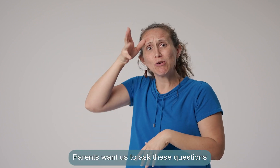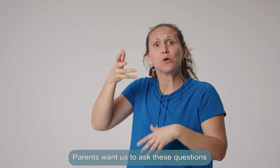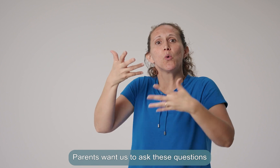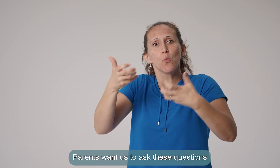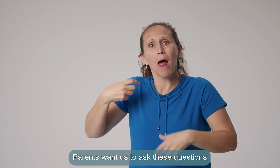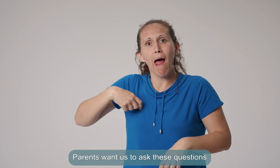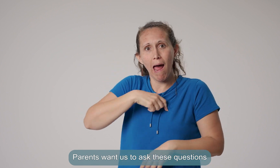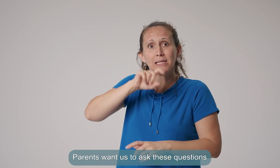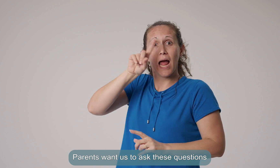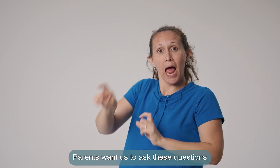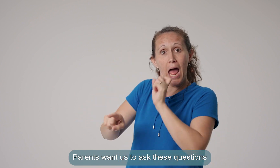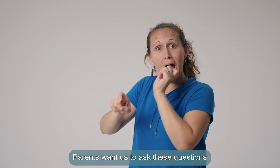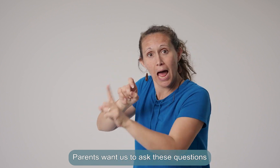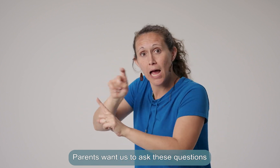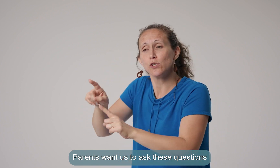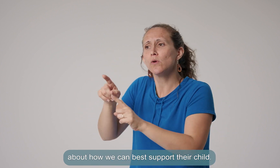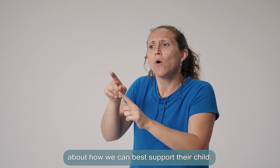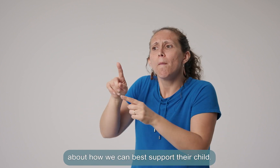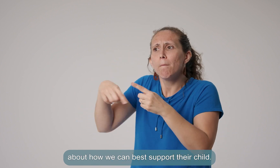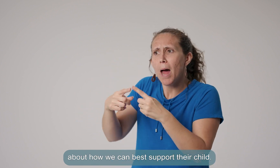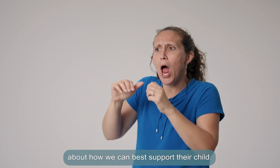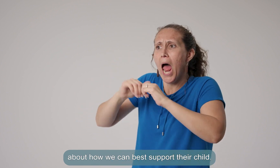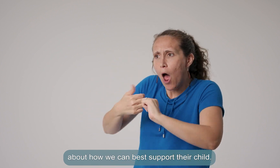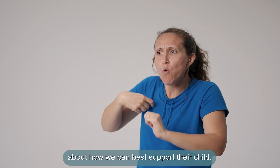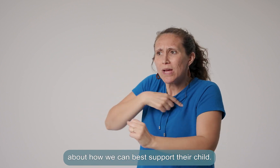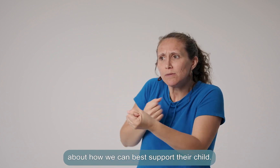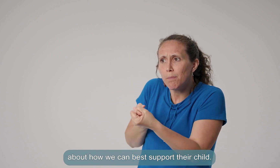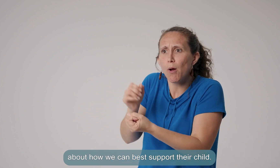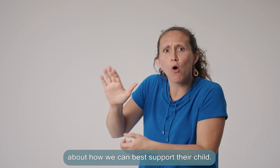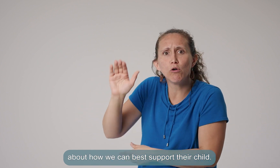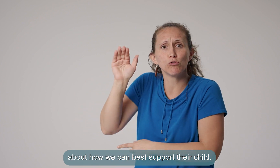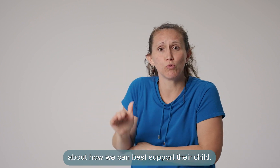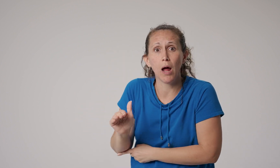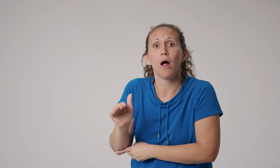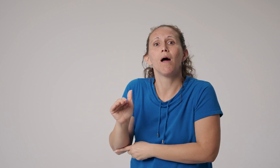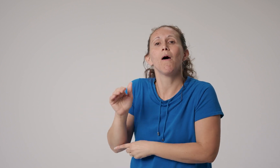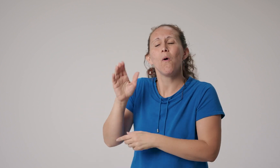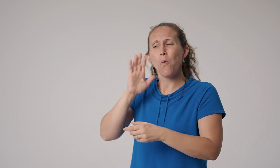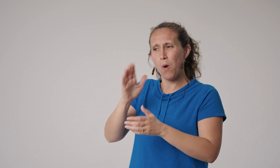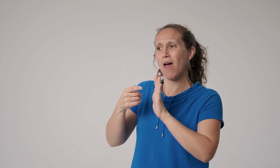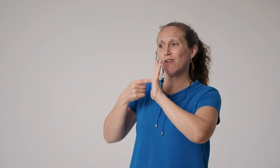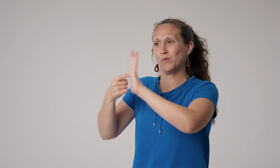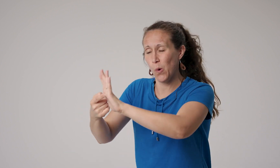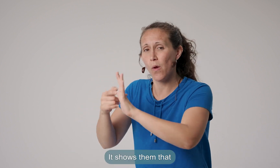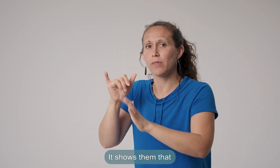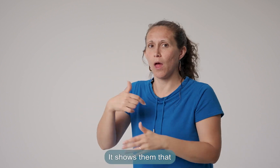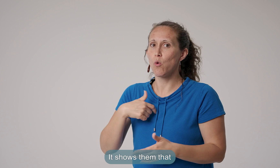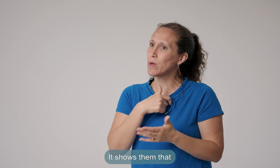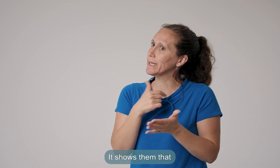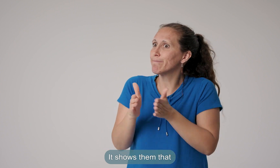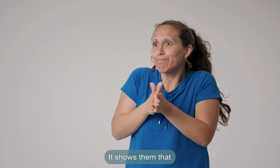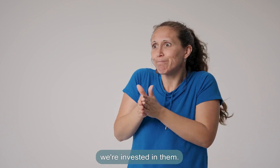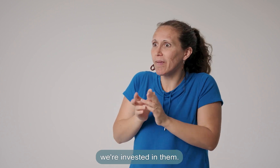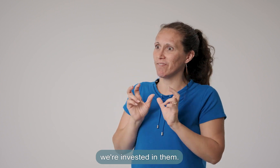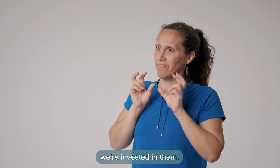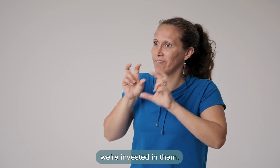Parents want us to ask these questions about how we can best support their child. It shows them that we're invested in